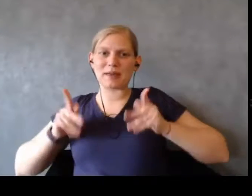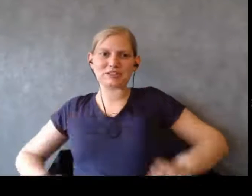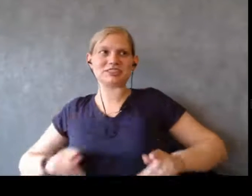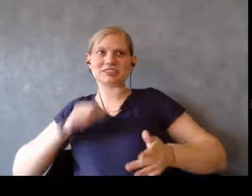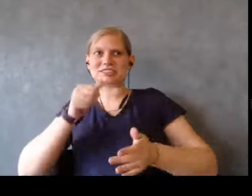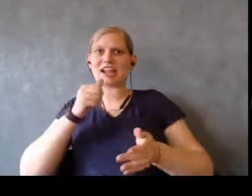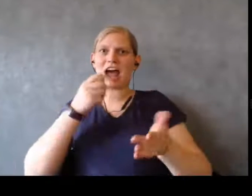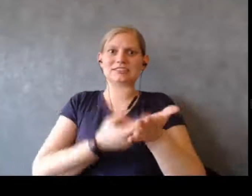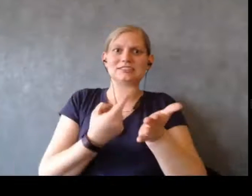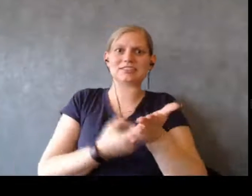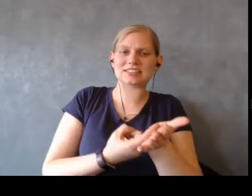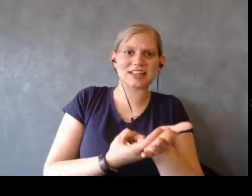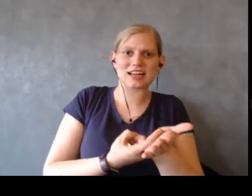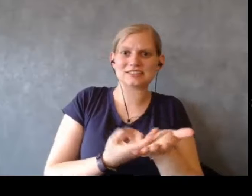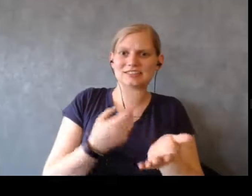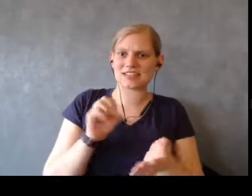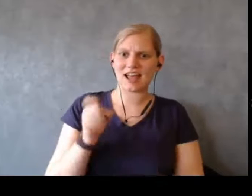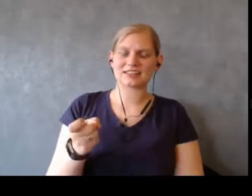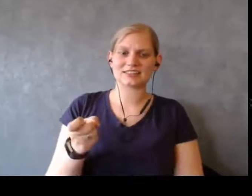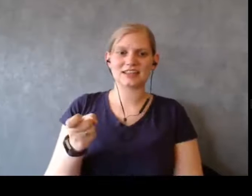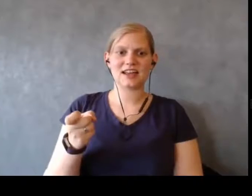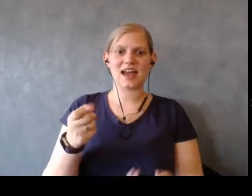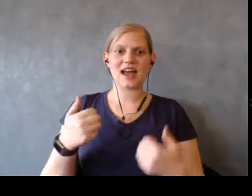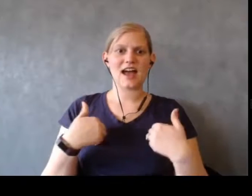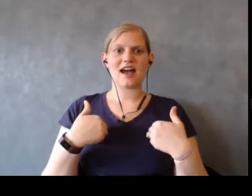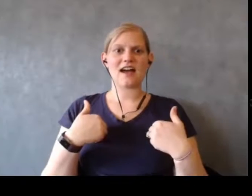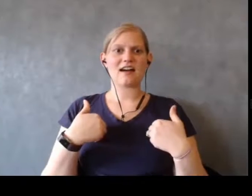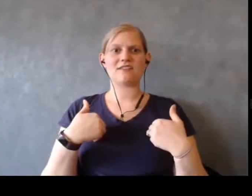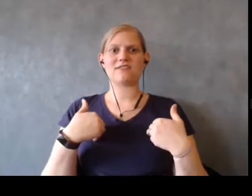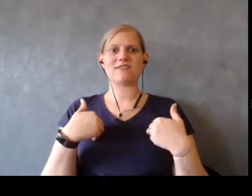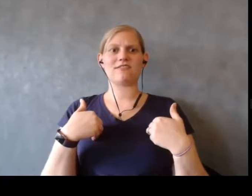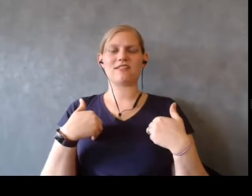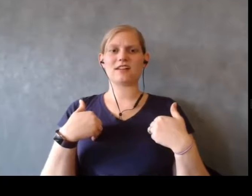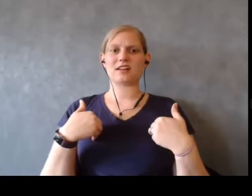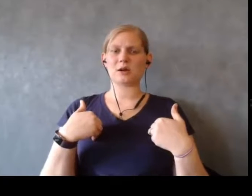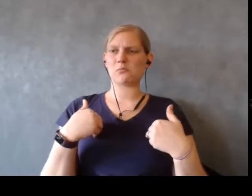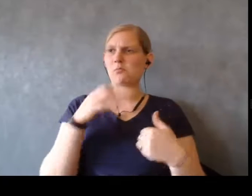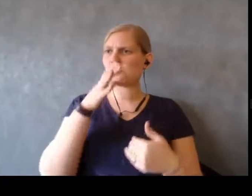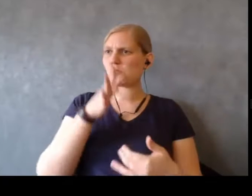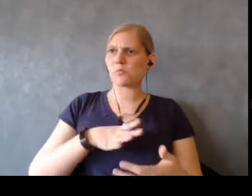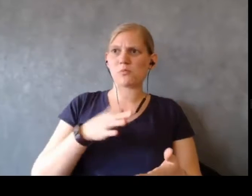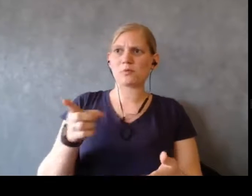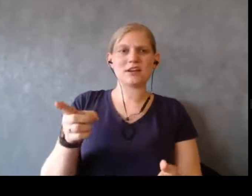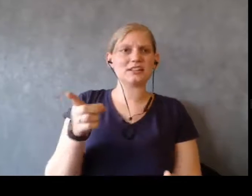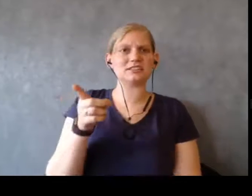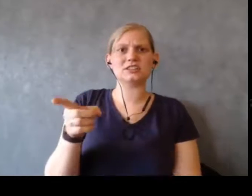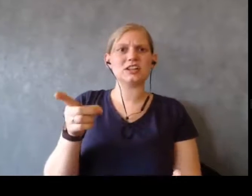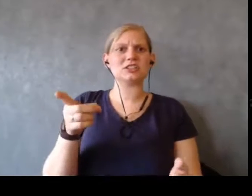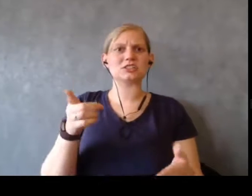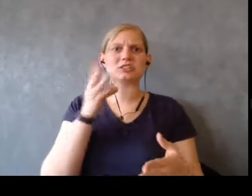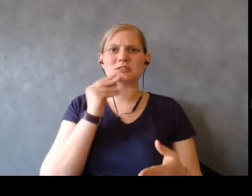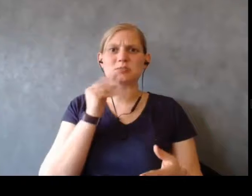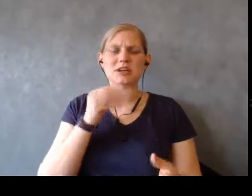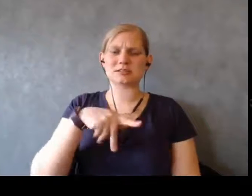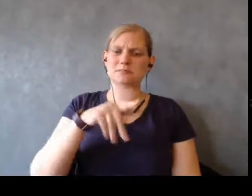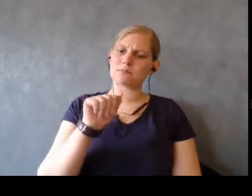for pelvic radiation, and never once had a healthcare provider mention the serious sexual side effects to them. When